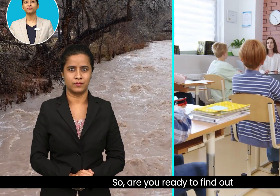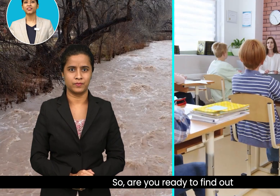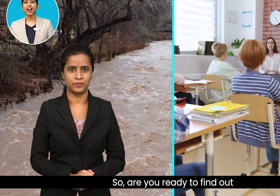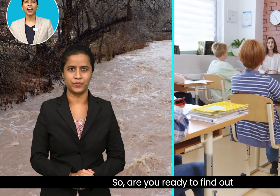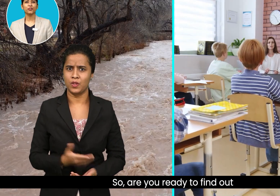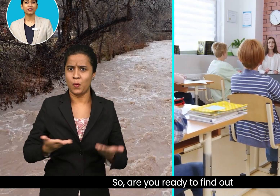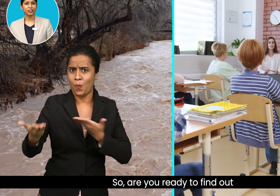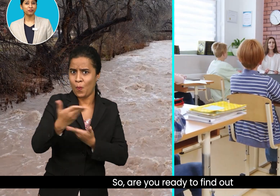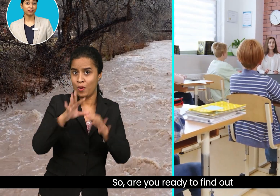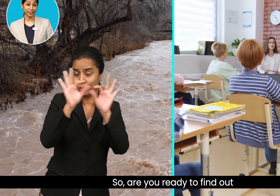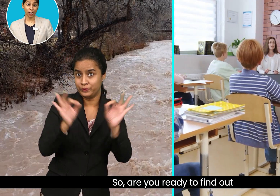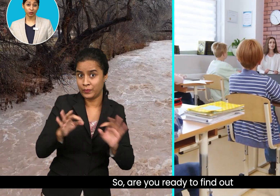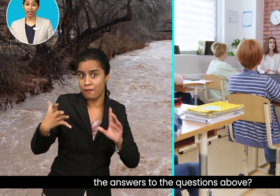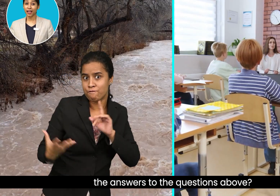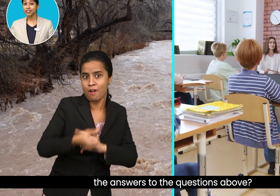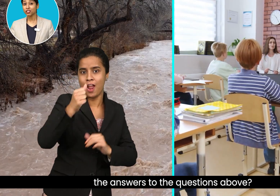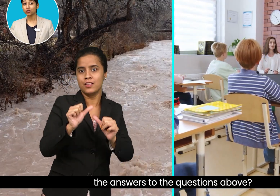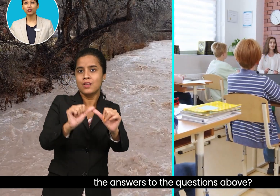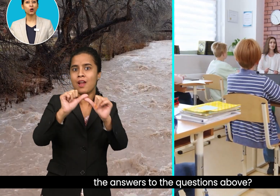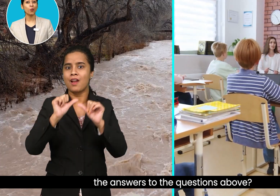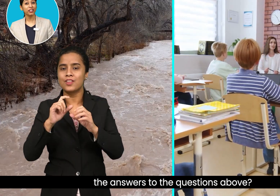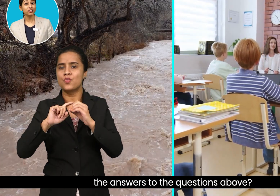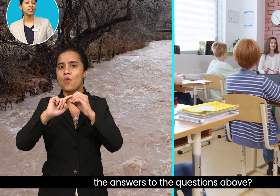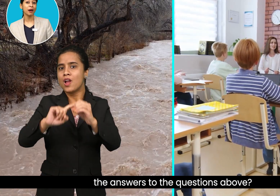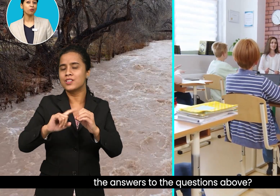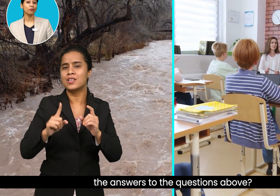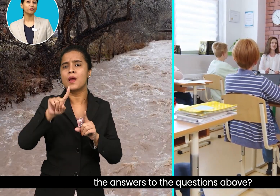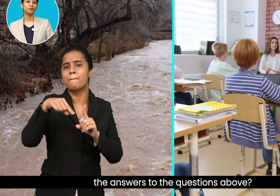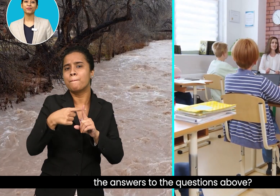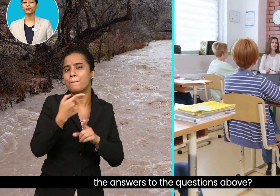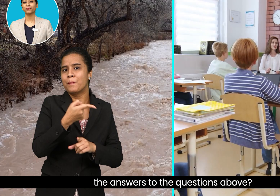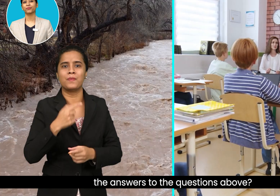So, are you ready to find out the answers to the questions above?